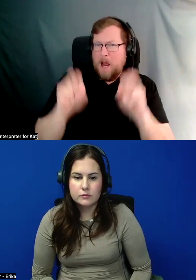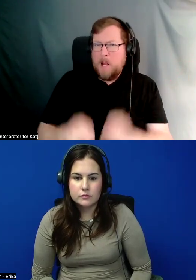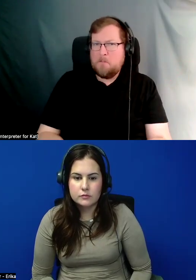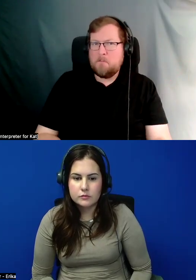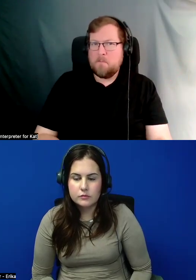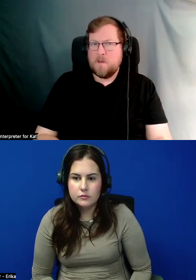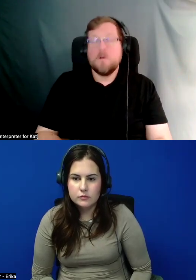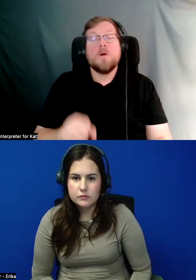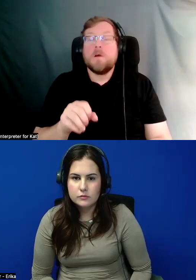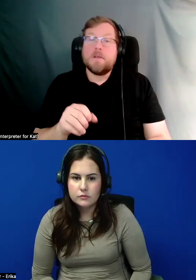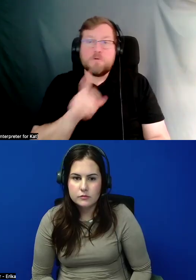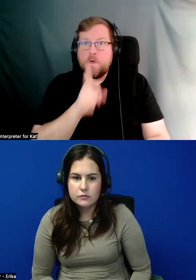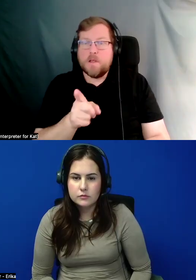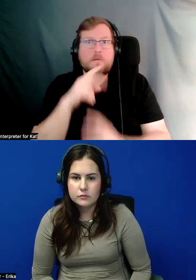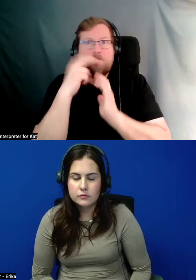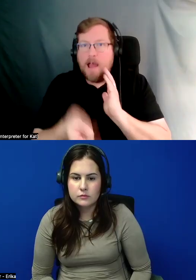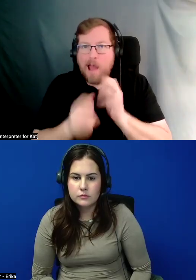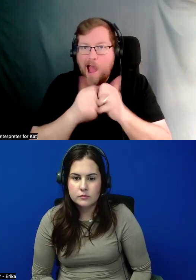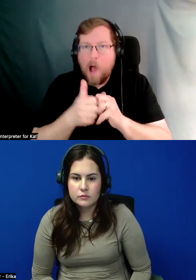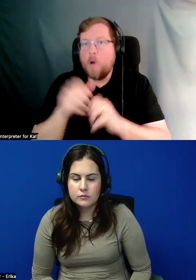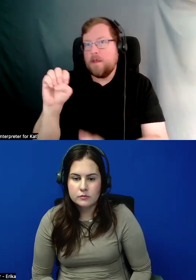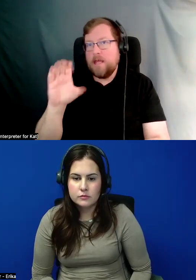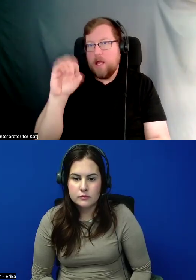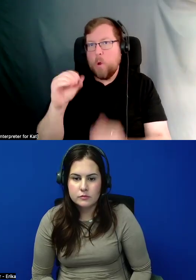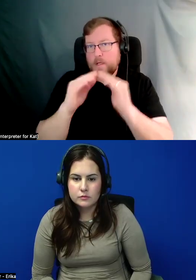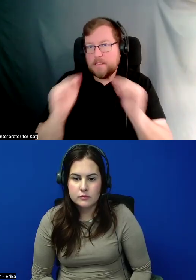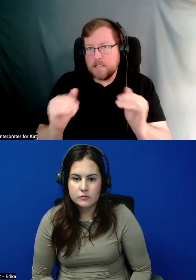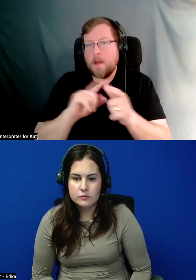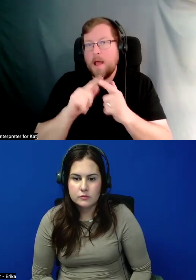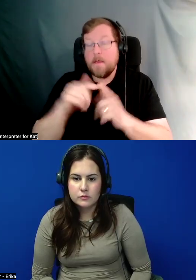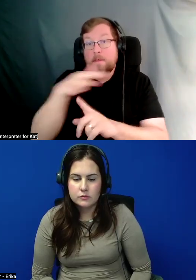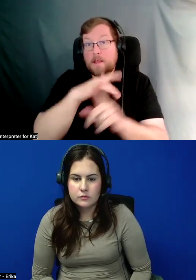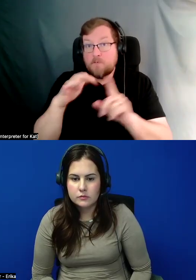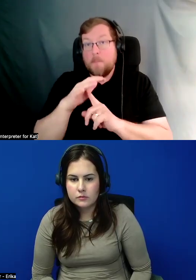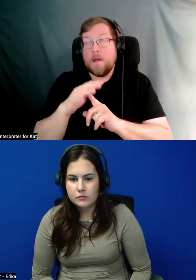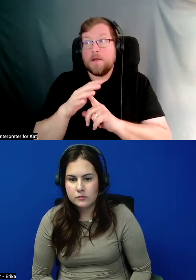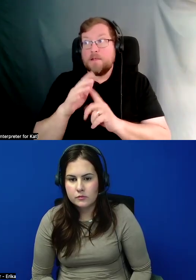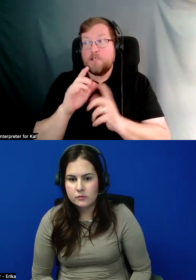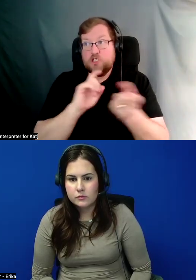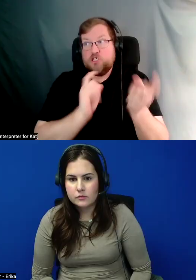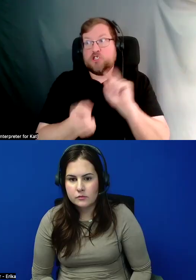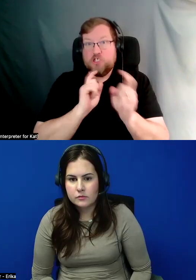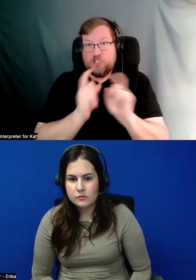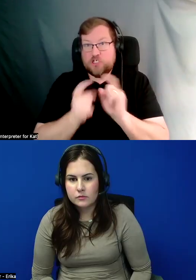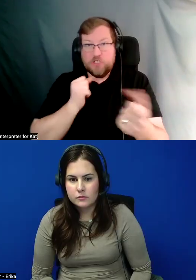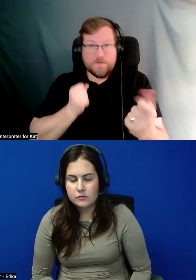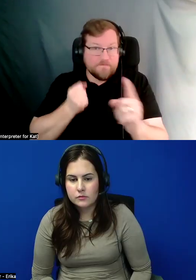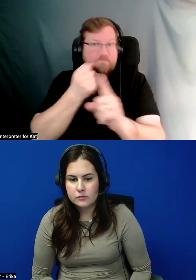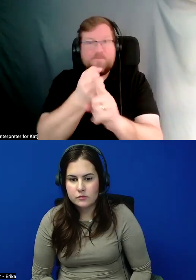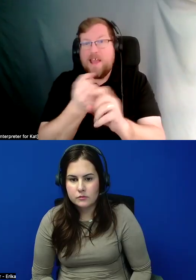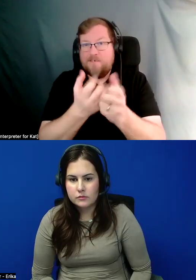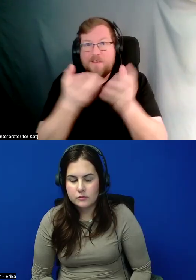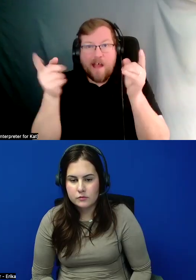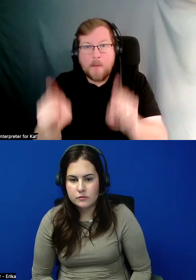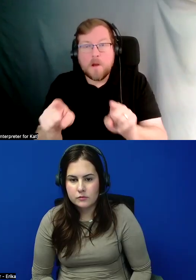it's really fascinating to see how the ecosystem and the environment adapt to make a change for pretty much anything,